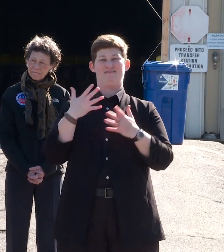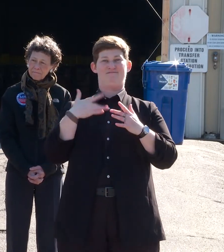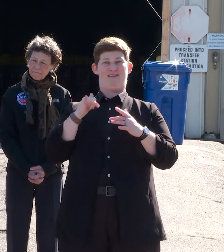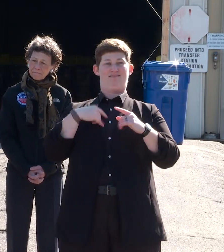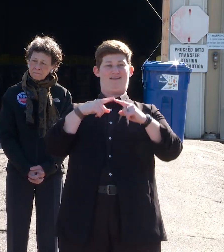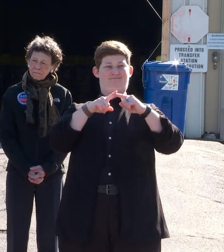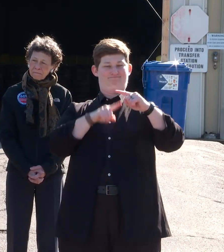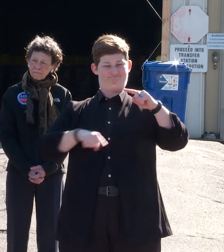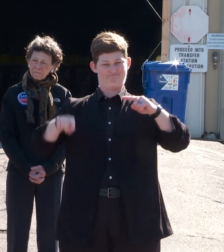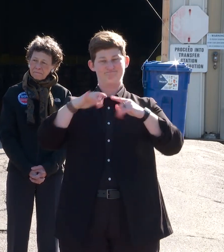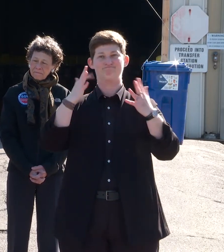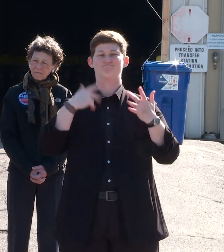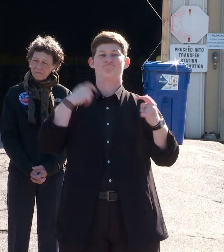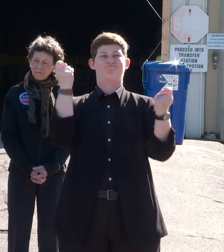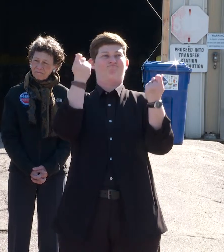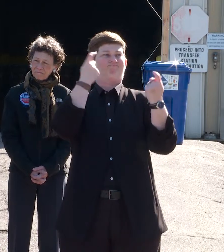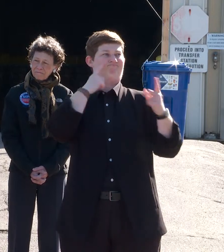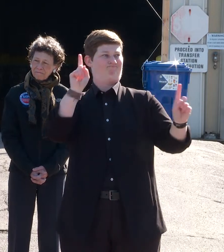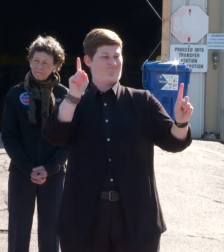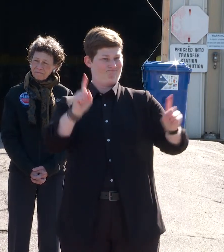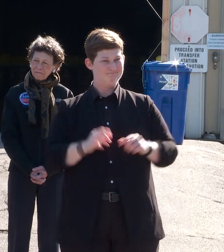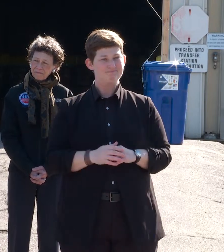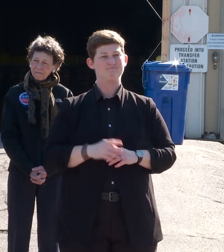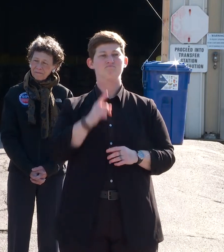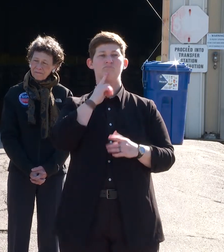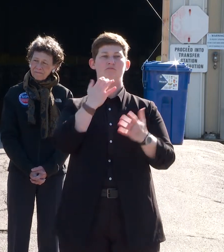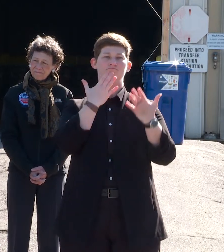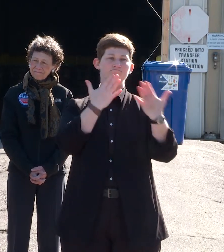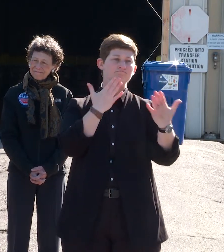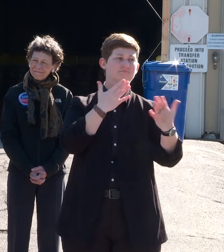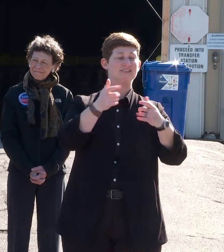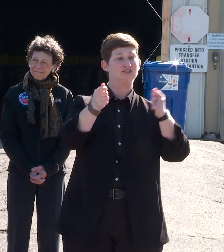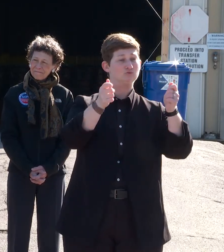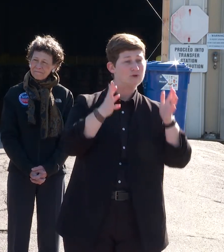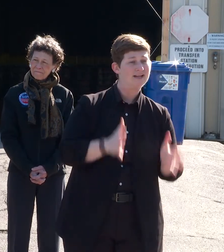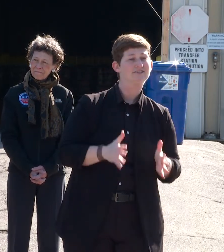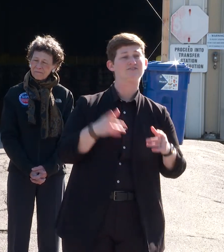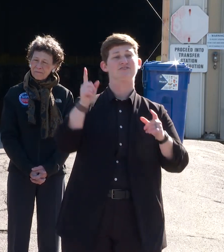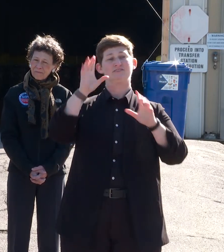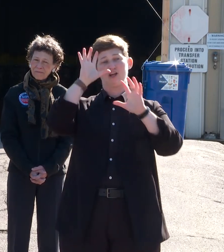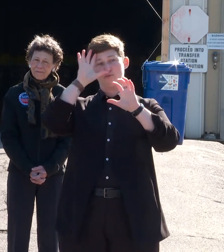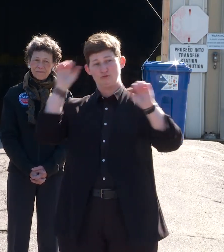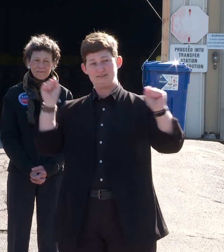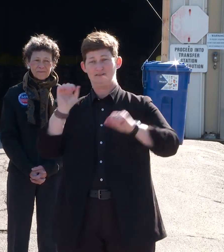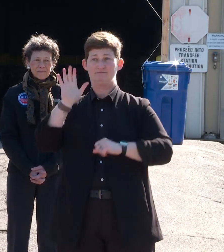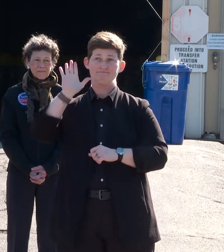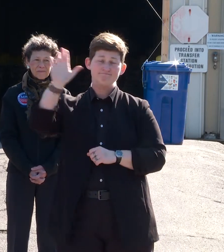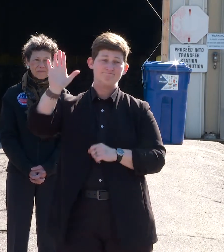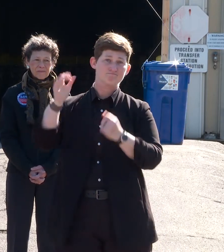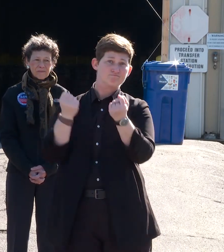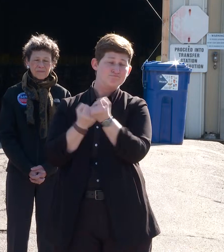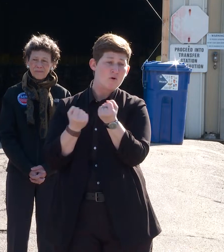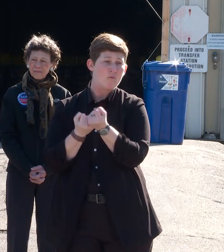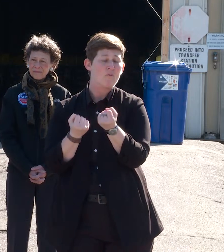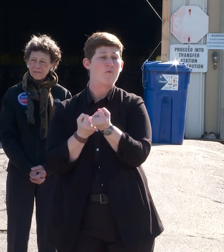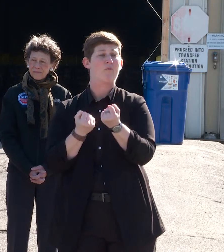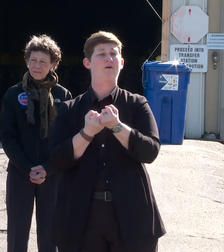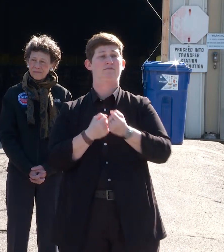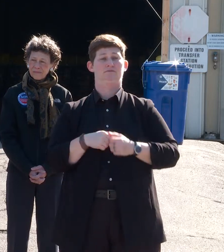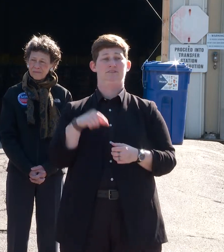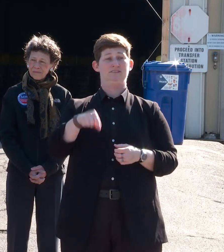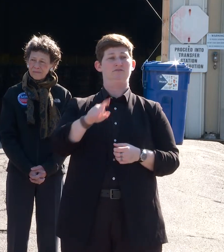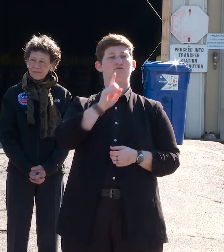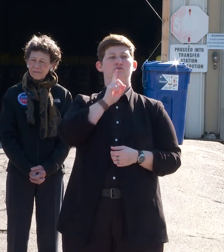want to thank Director McCabe. I want to thank the Biden administration for their support. This is a